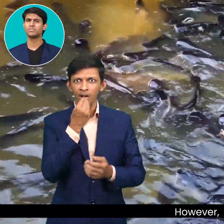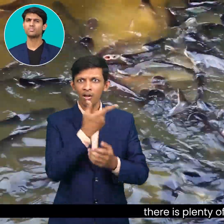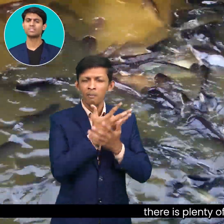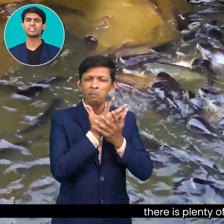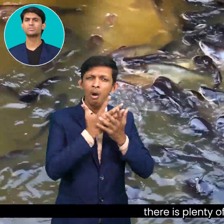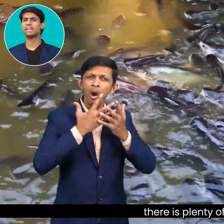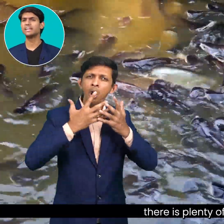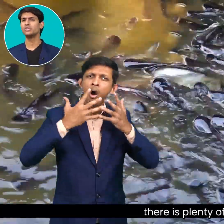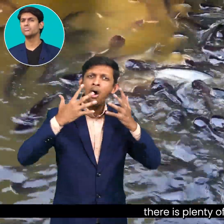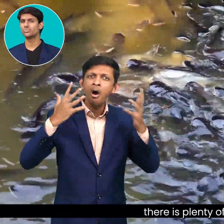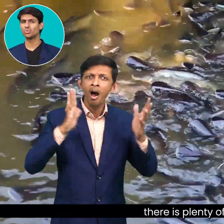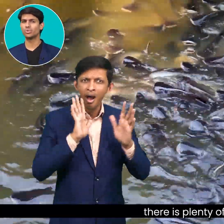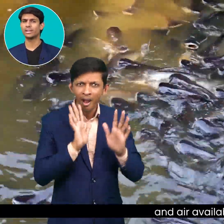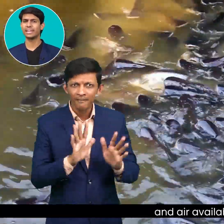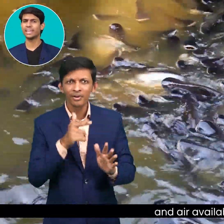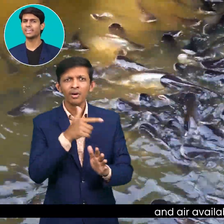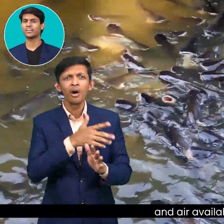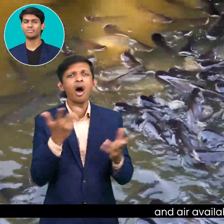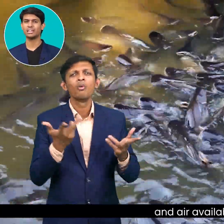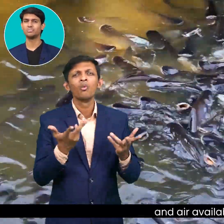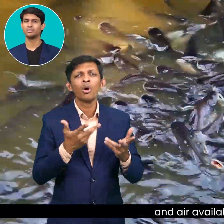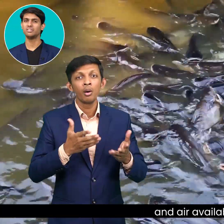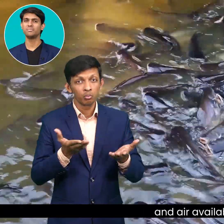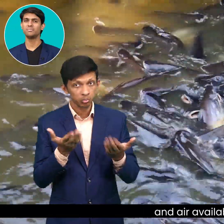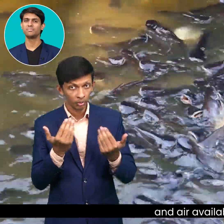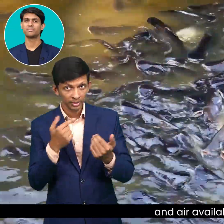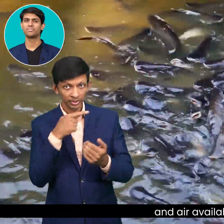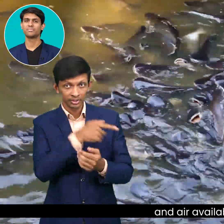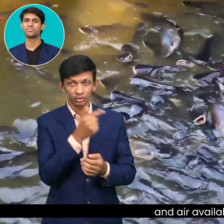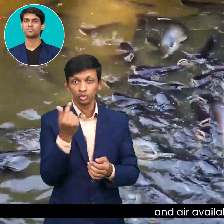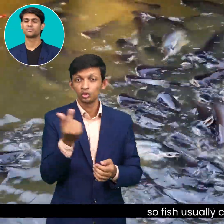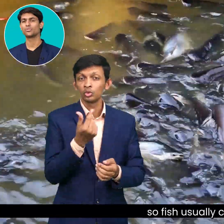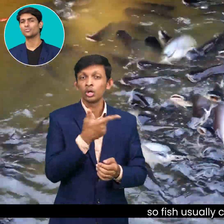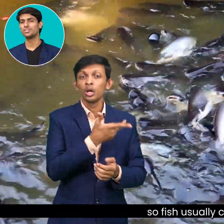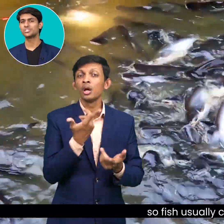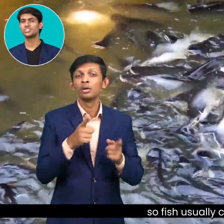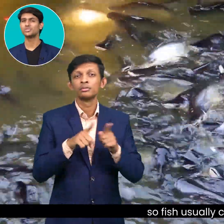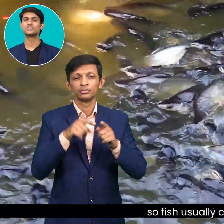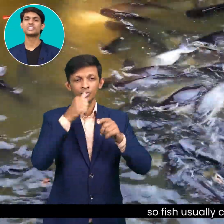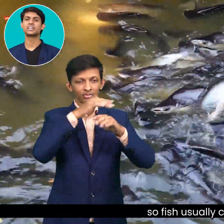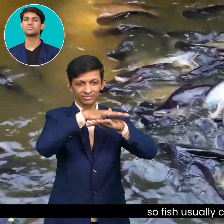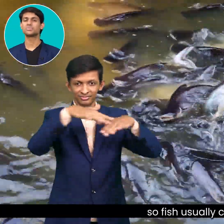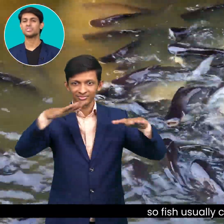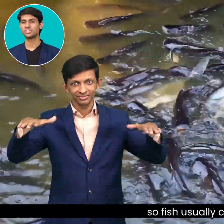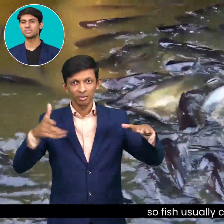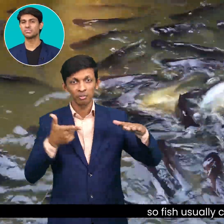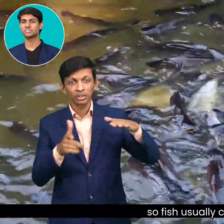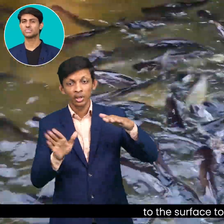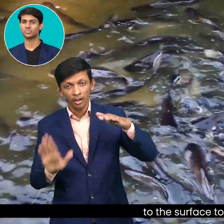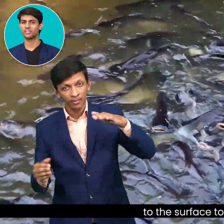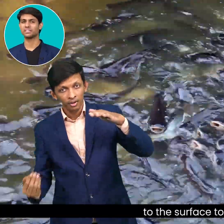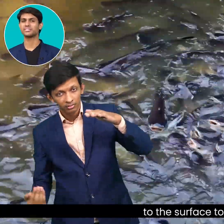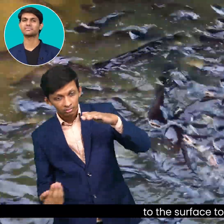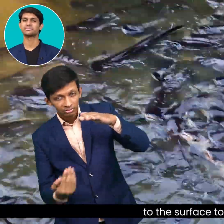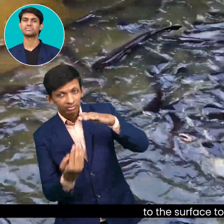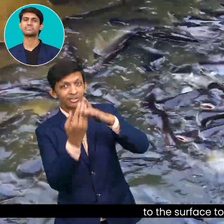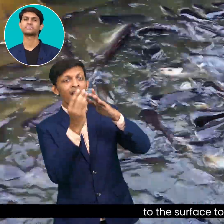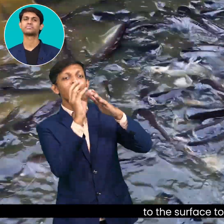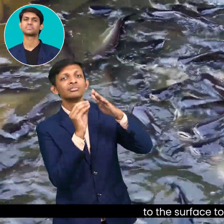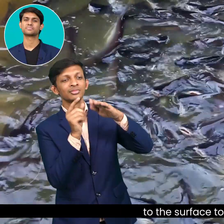However, there is plenty of food and air available, so fish usually comes to the surface to